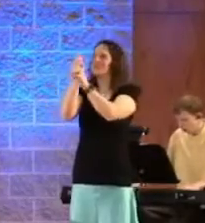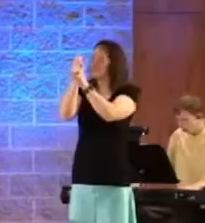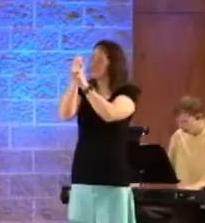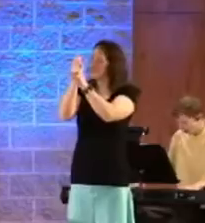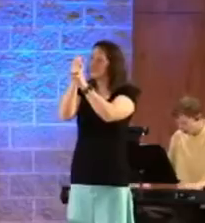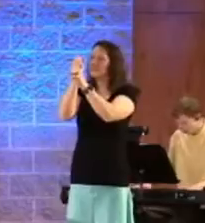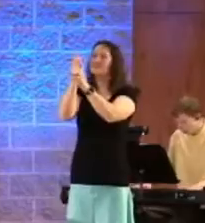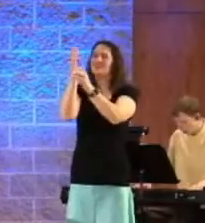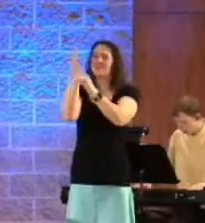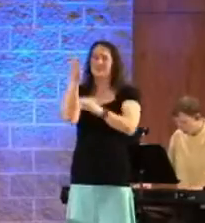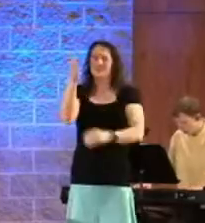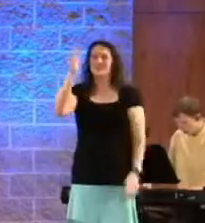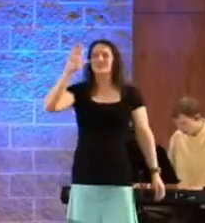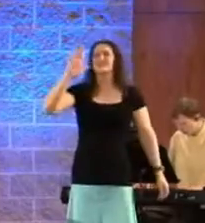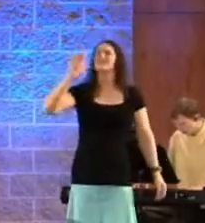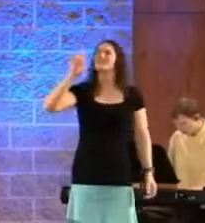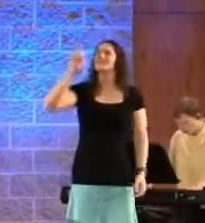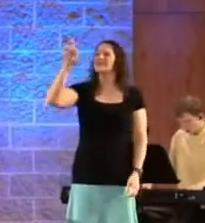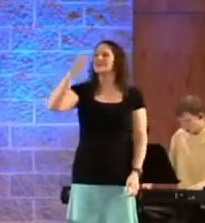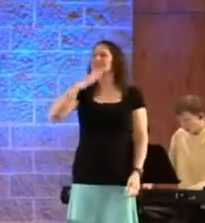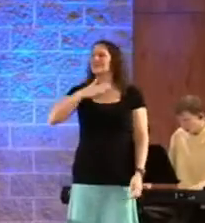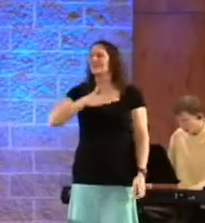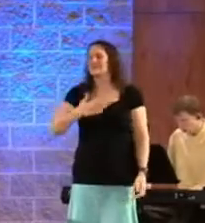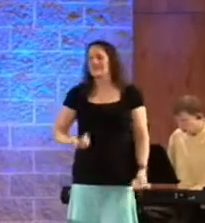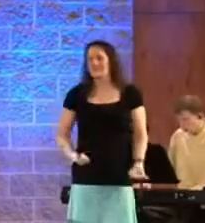my living